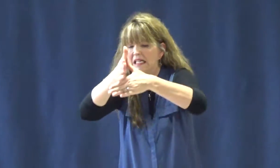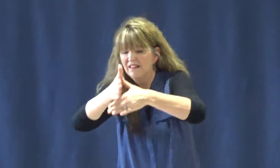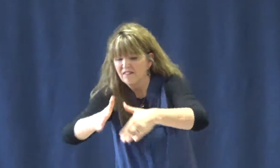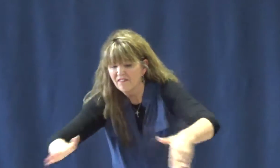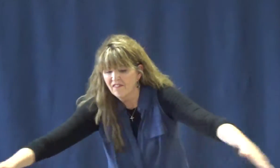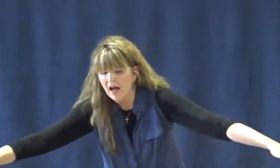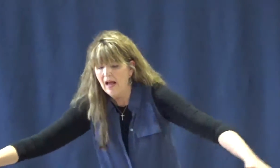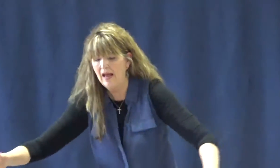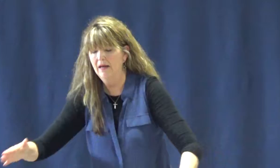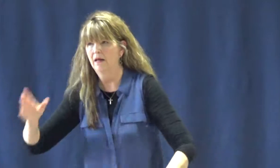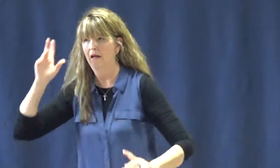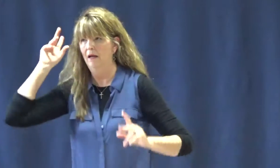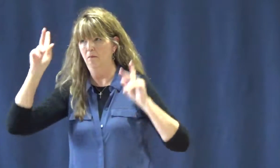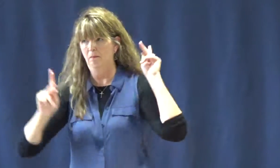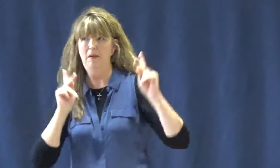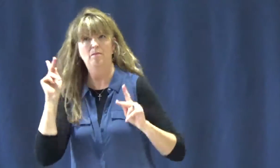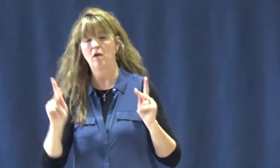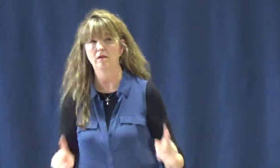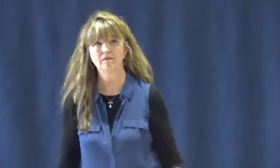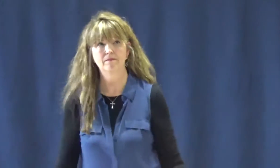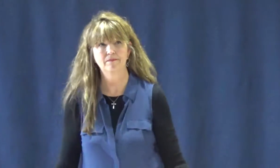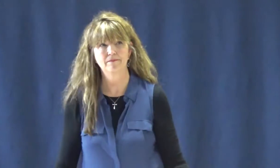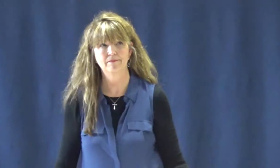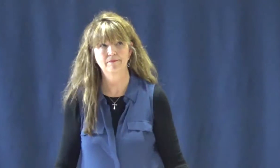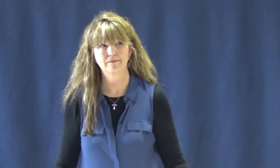His truth divides people.